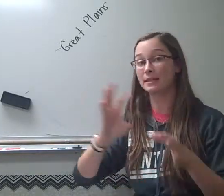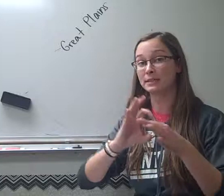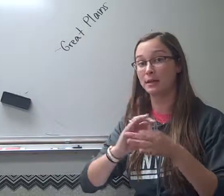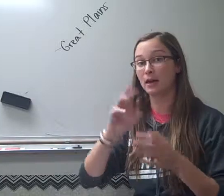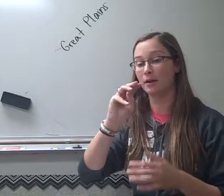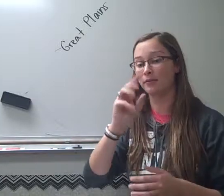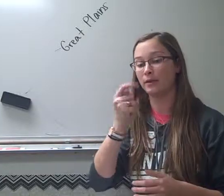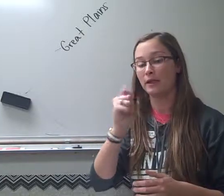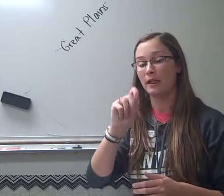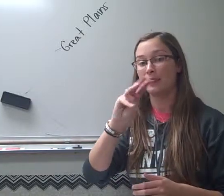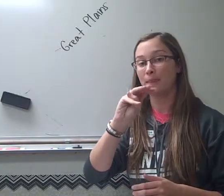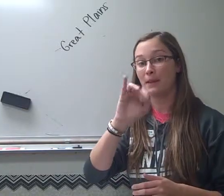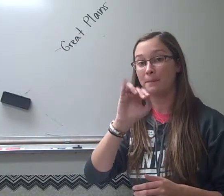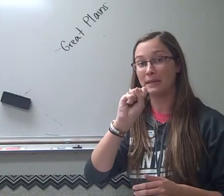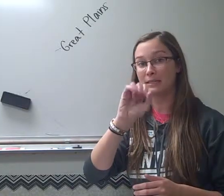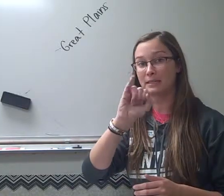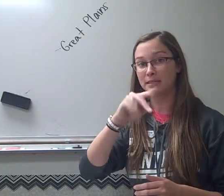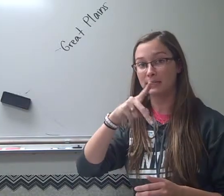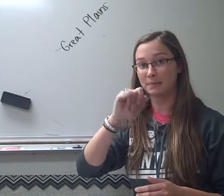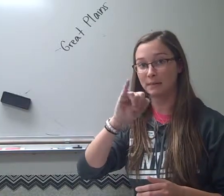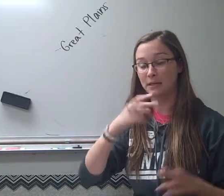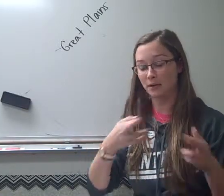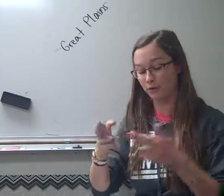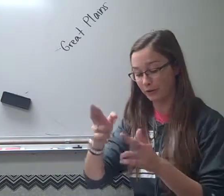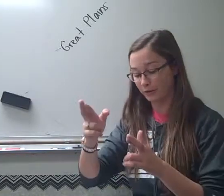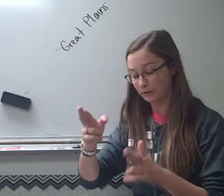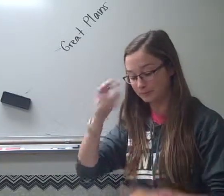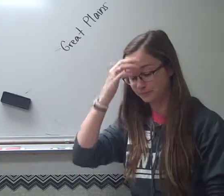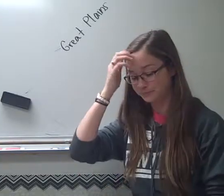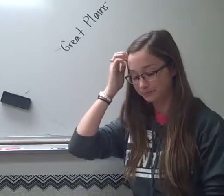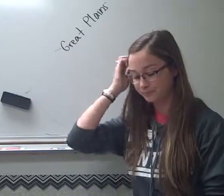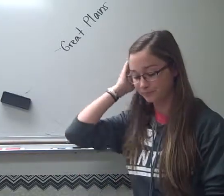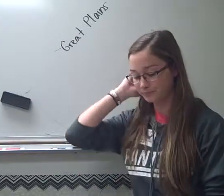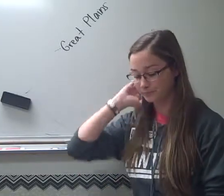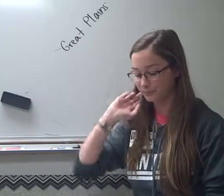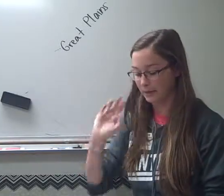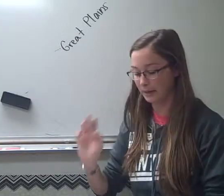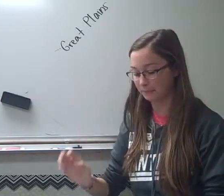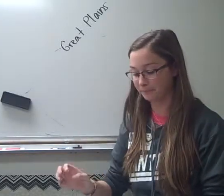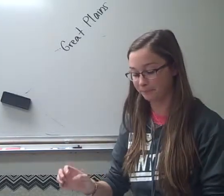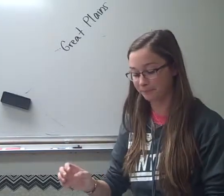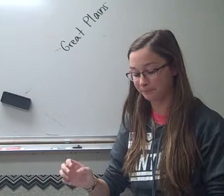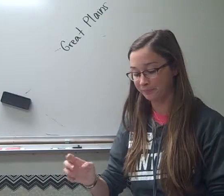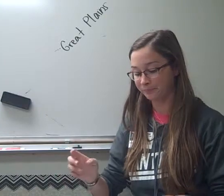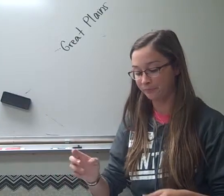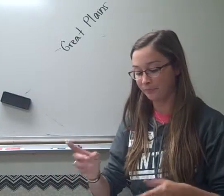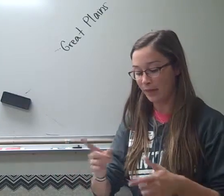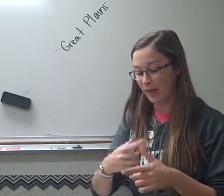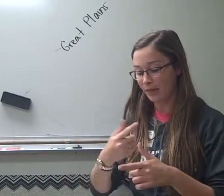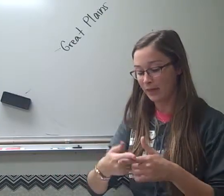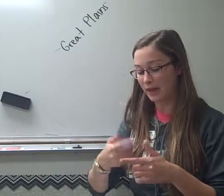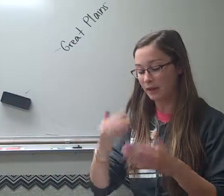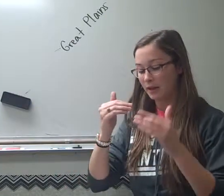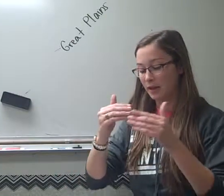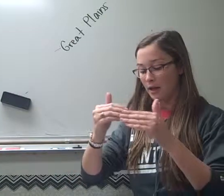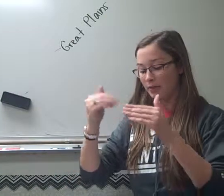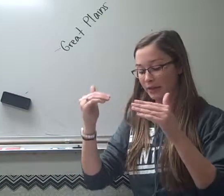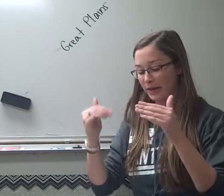west of the Mississippi River, okay? And then the next